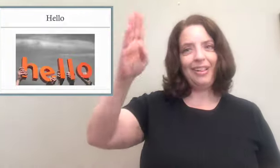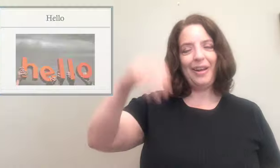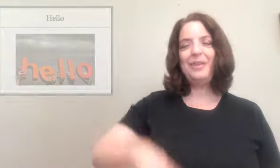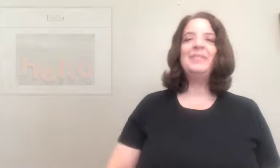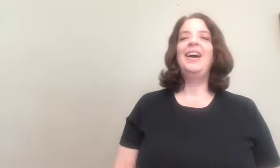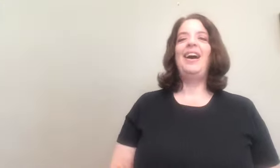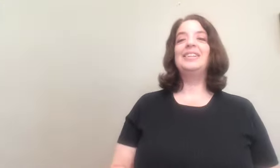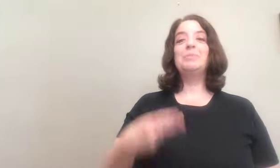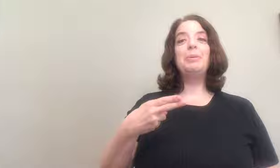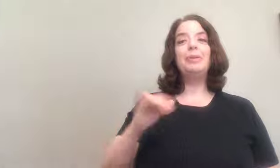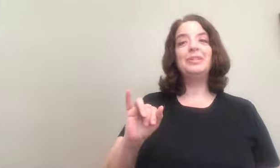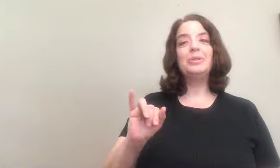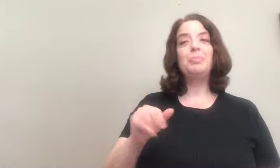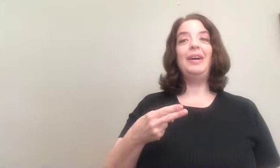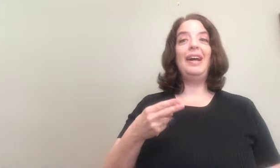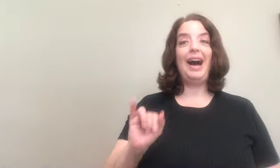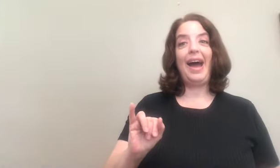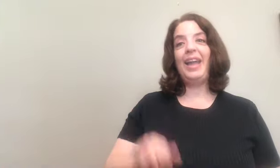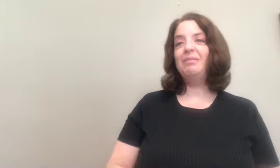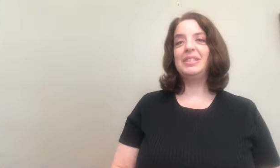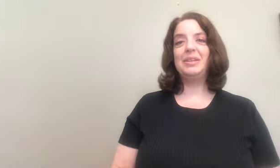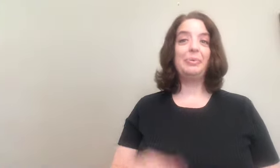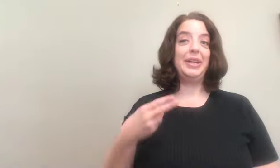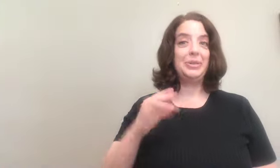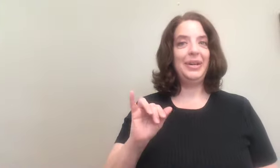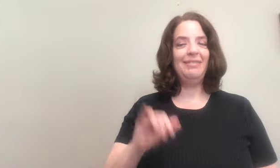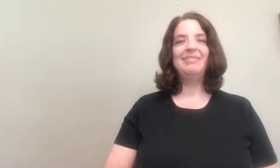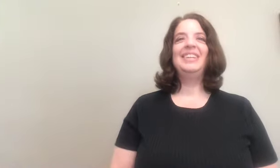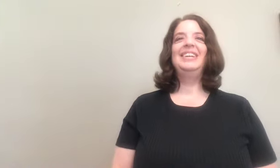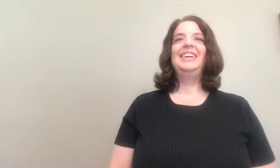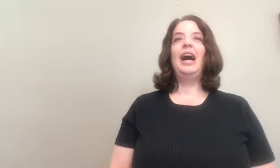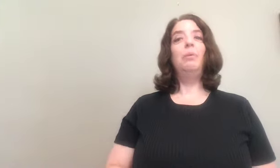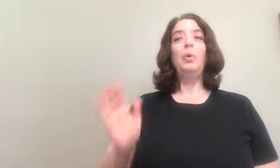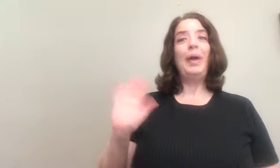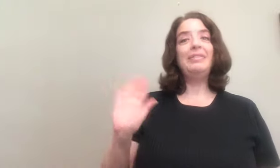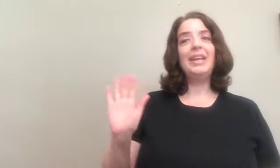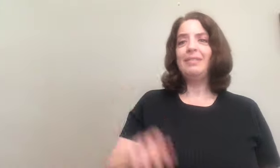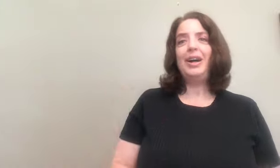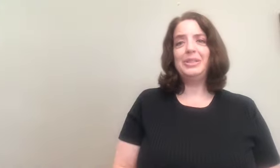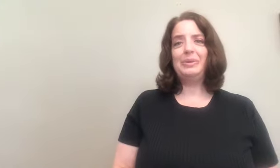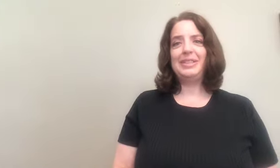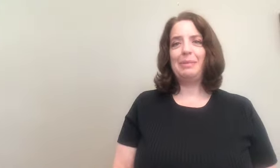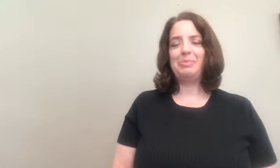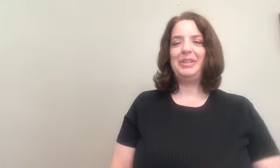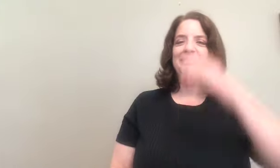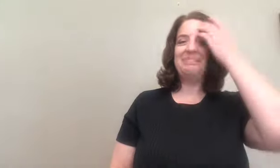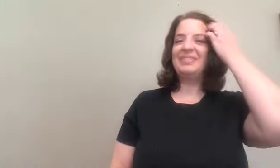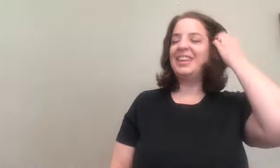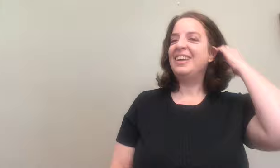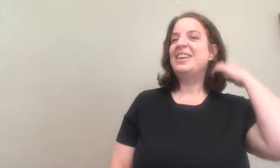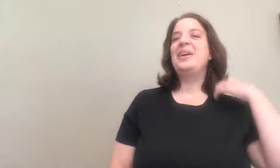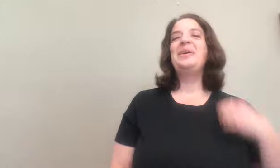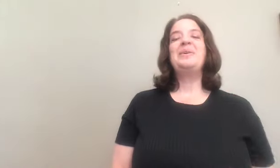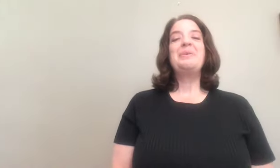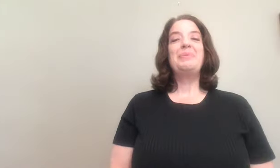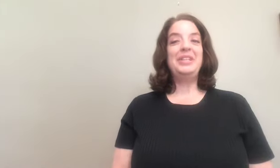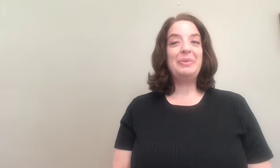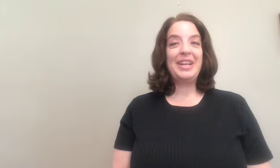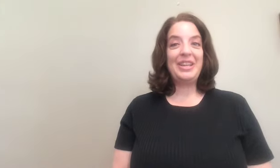Hello. Some people also spell hi. That's another way to do it. Waving, also acceptable. When you want to